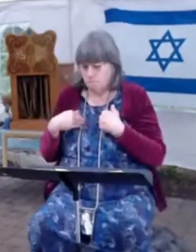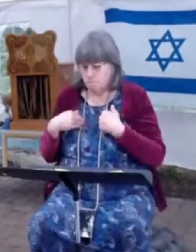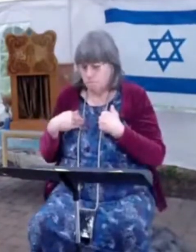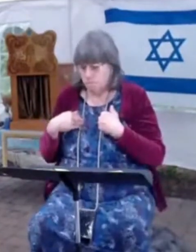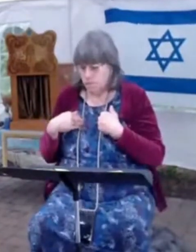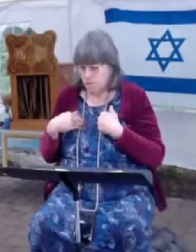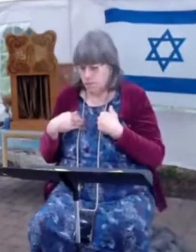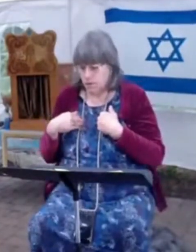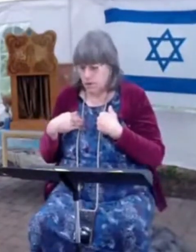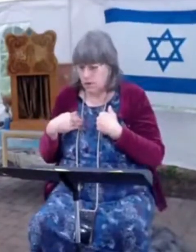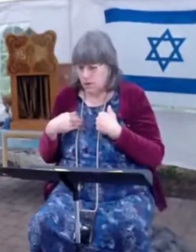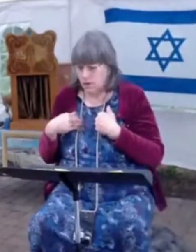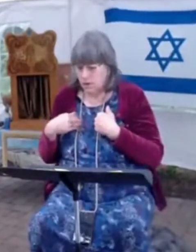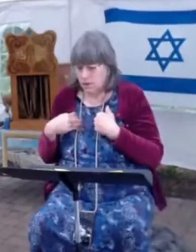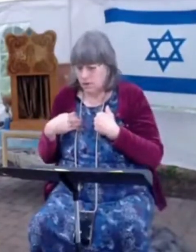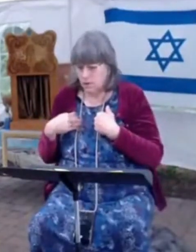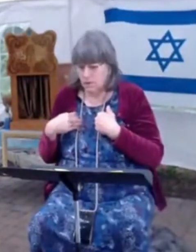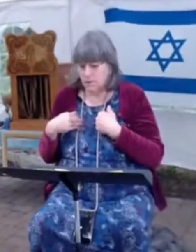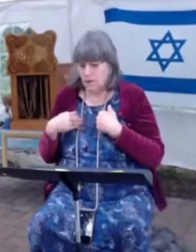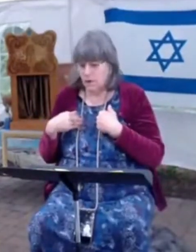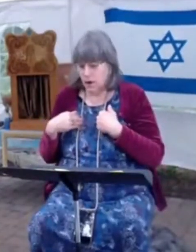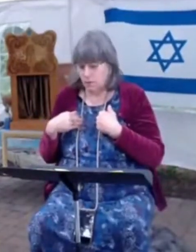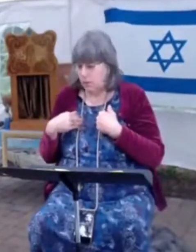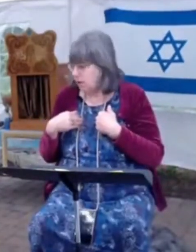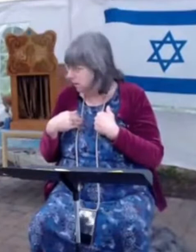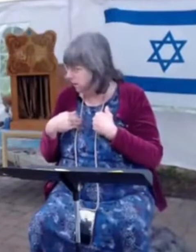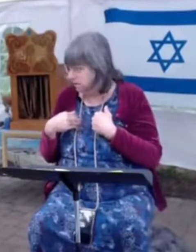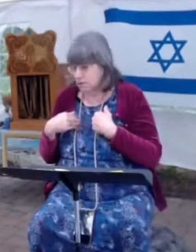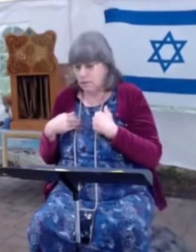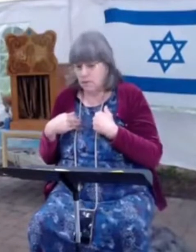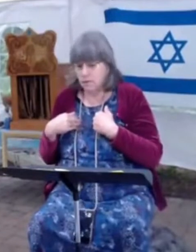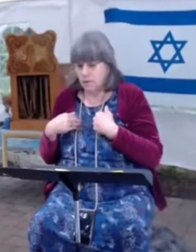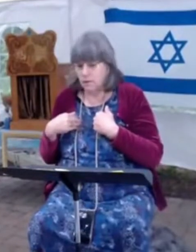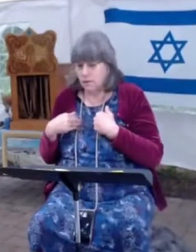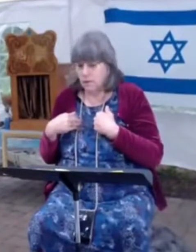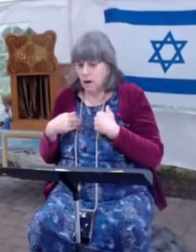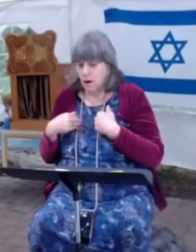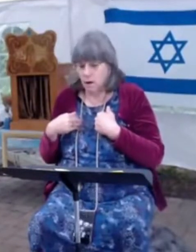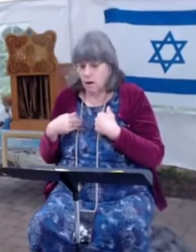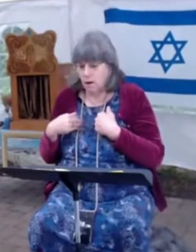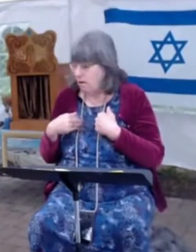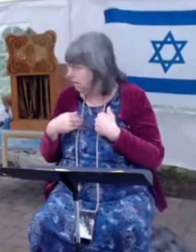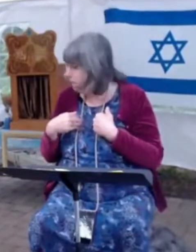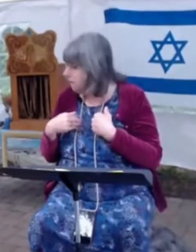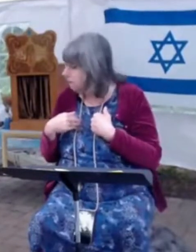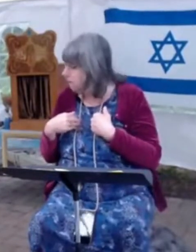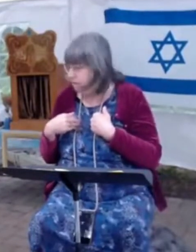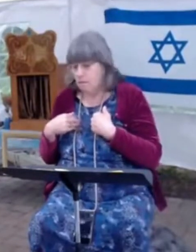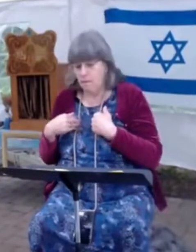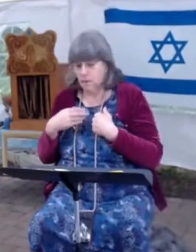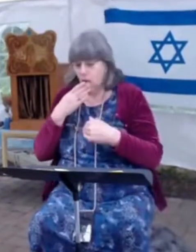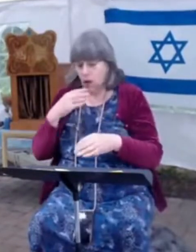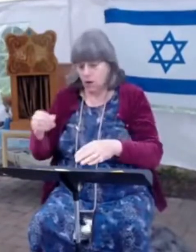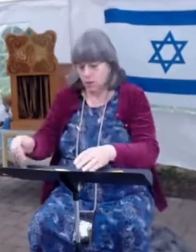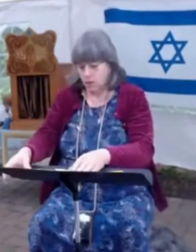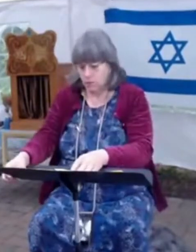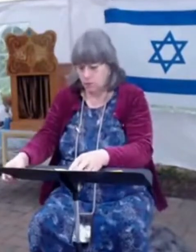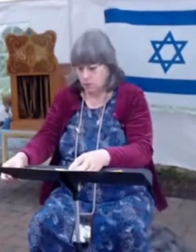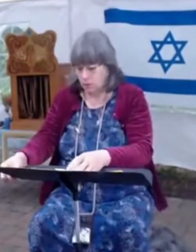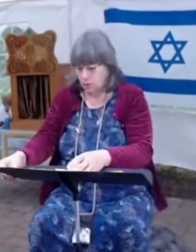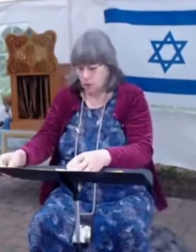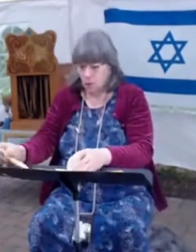Shet, Seth in English. It says here.